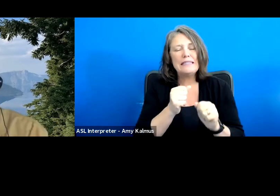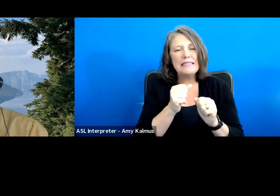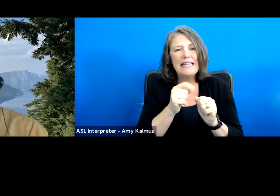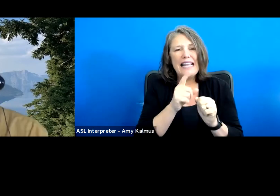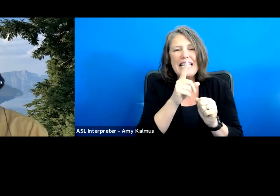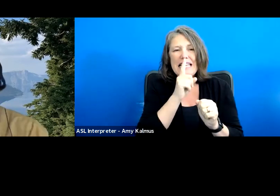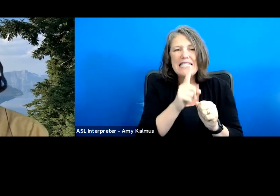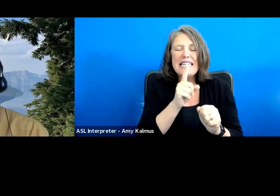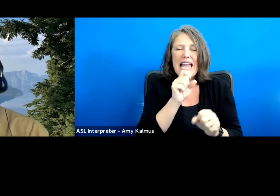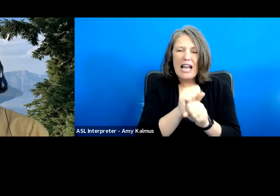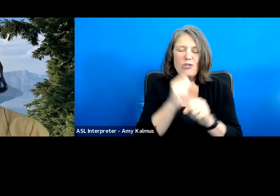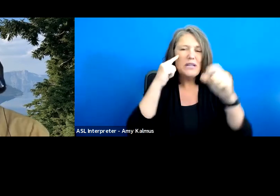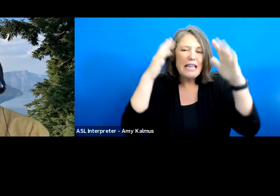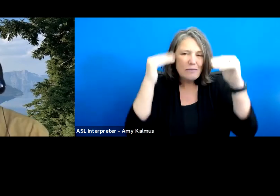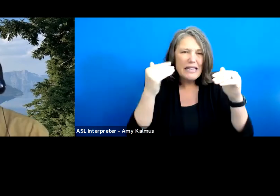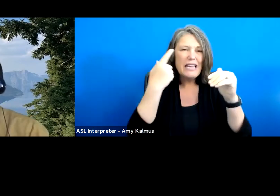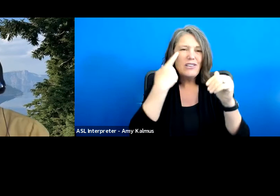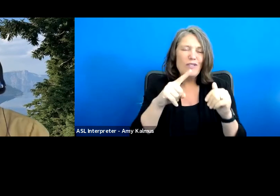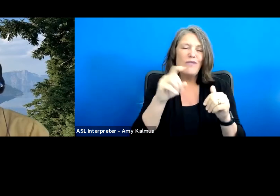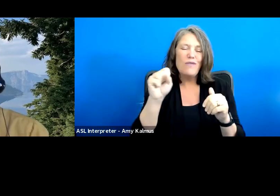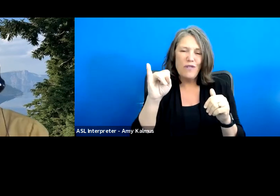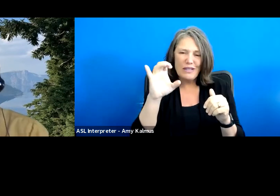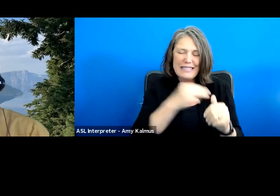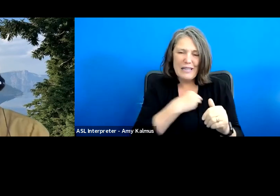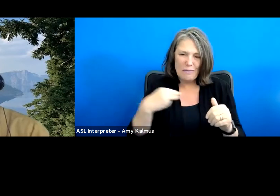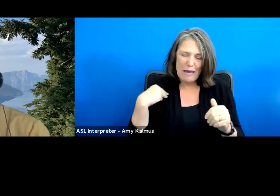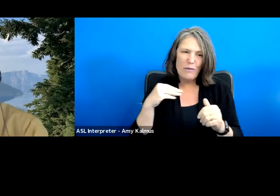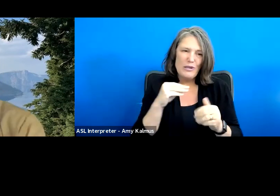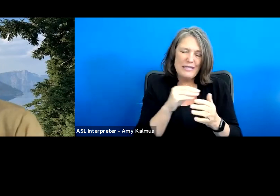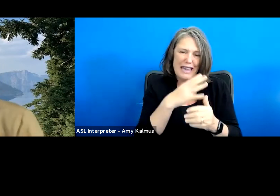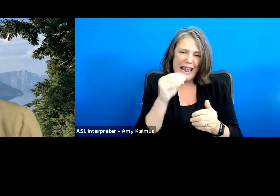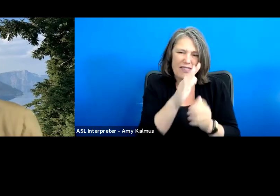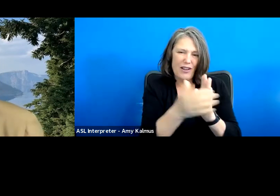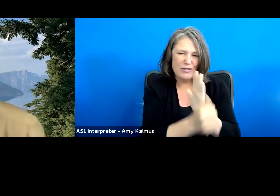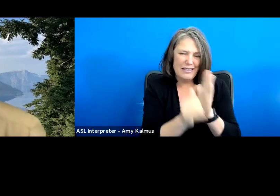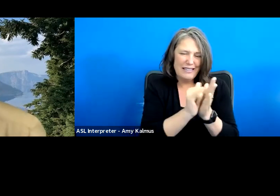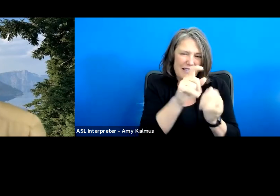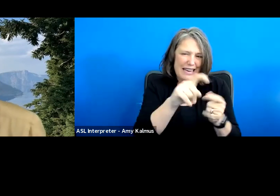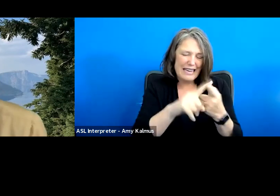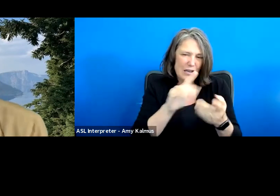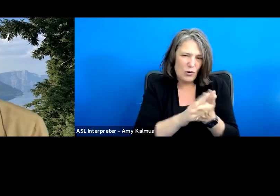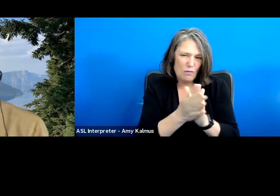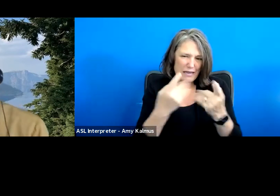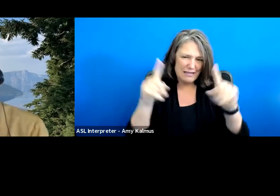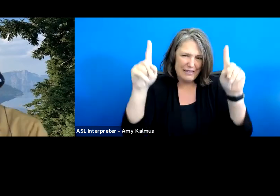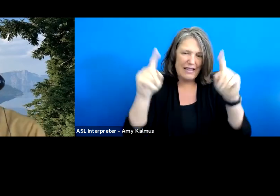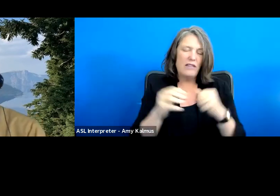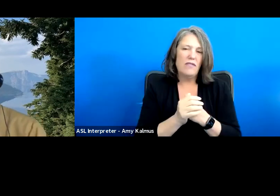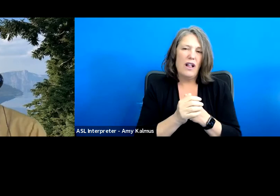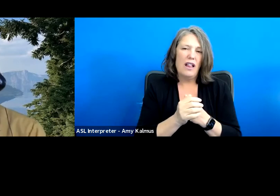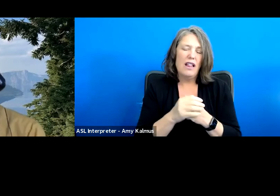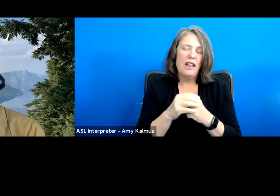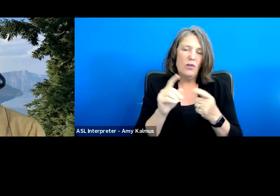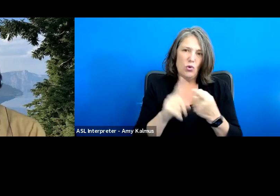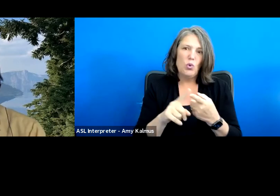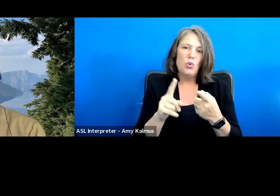expectations of SILC members and what skills they might need to be successful in